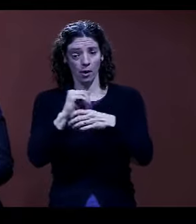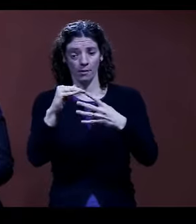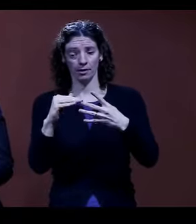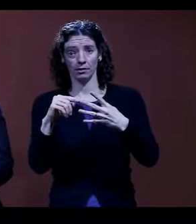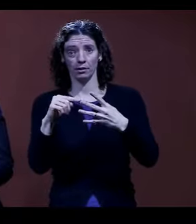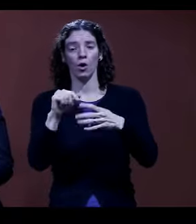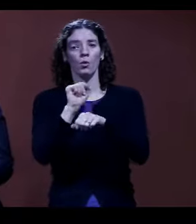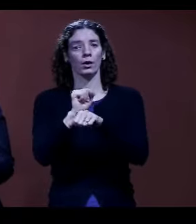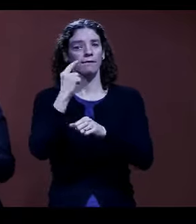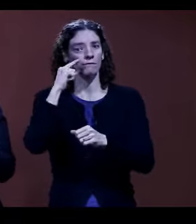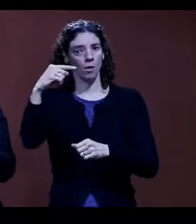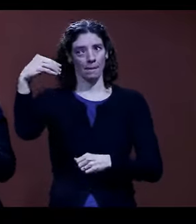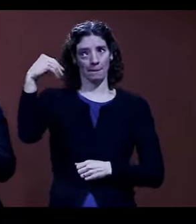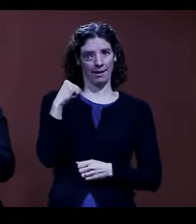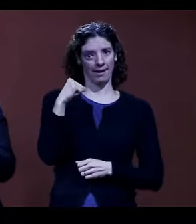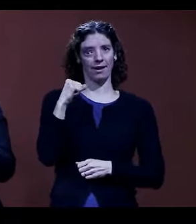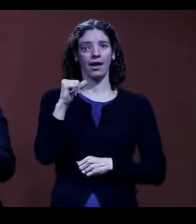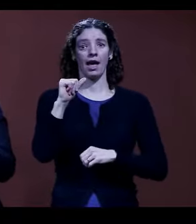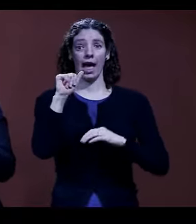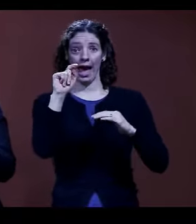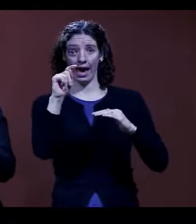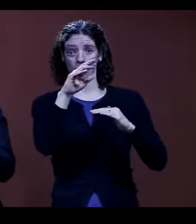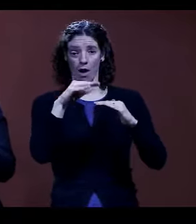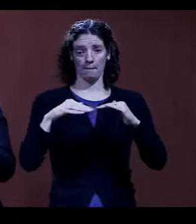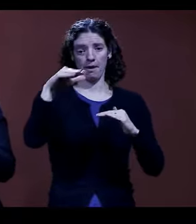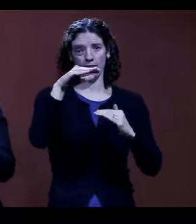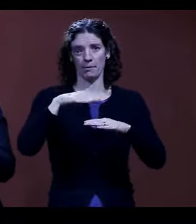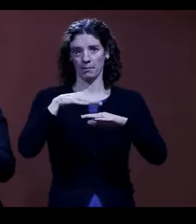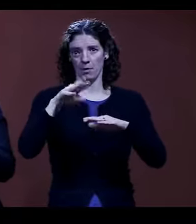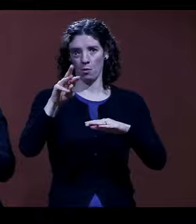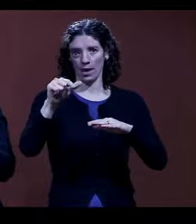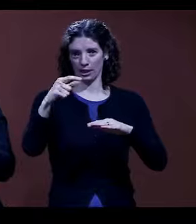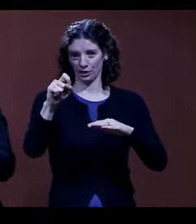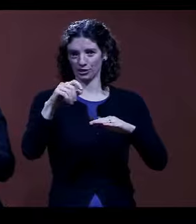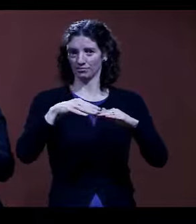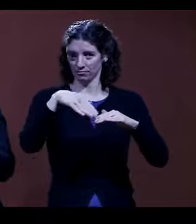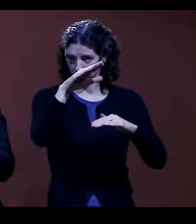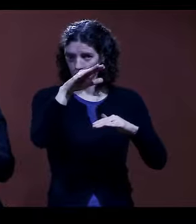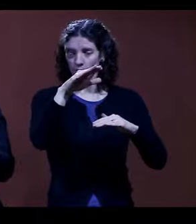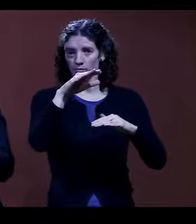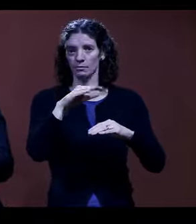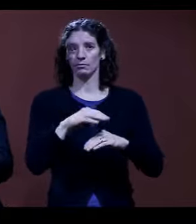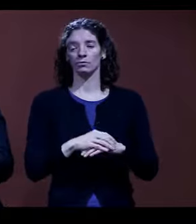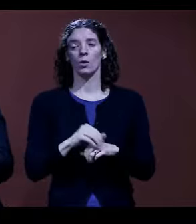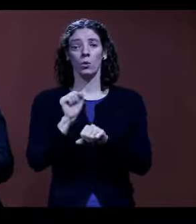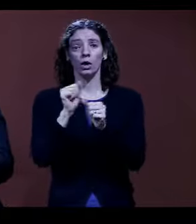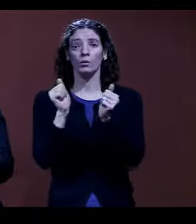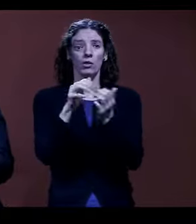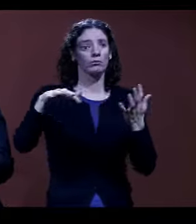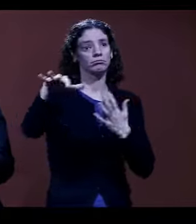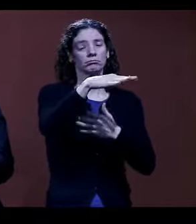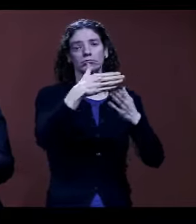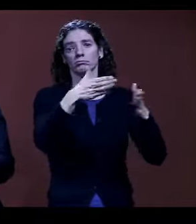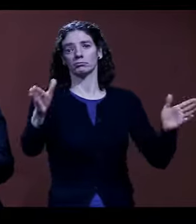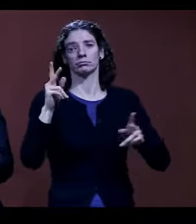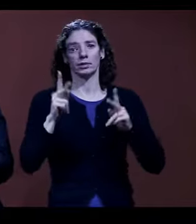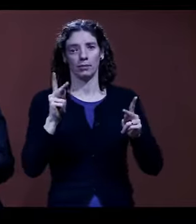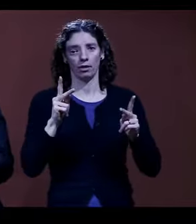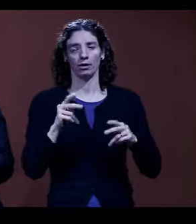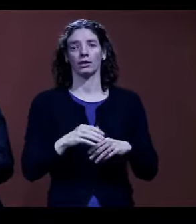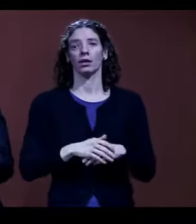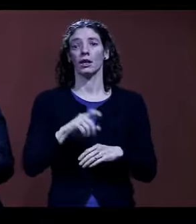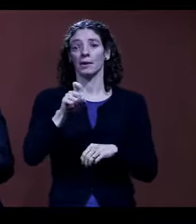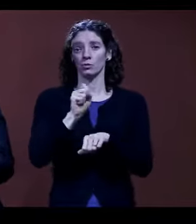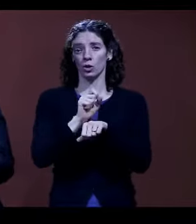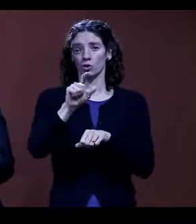above minimum wage, also with us in a setting with others who are non-disabled. Key pieces are 20 hours a week for